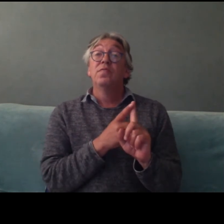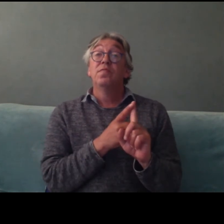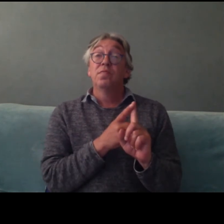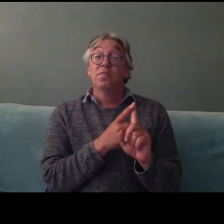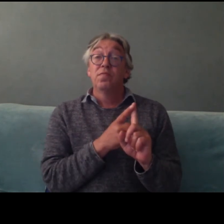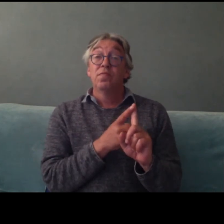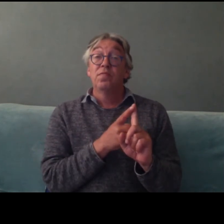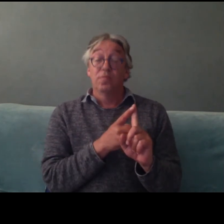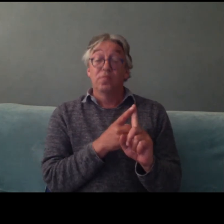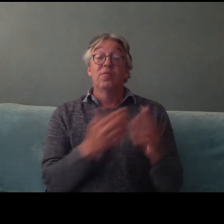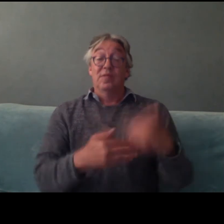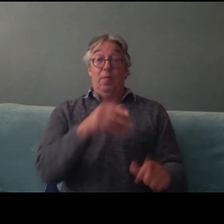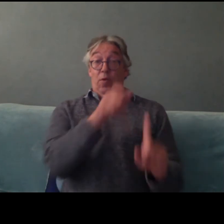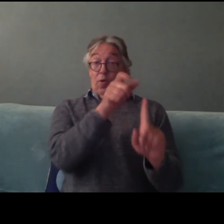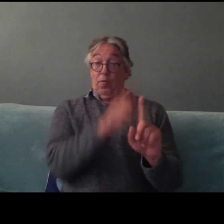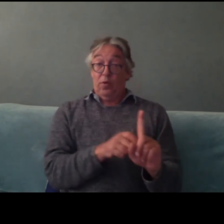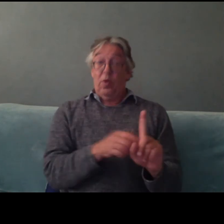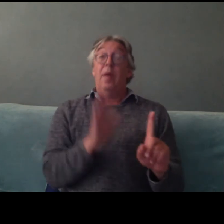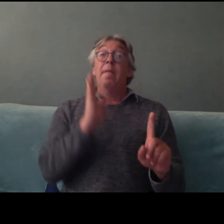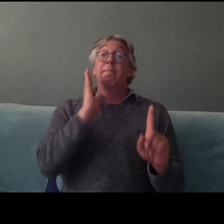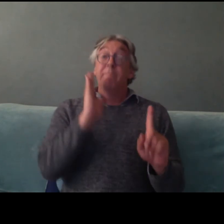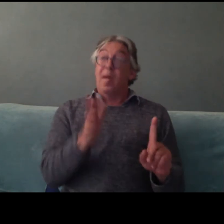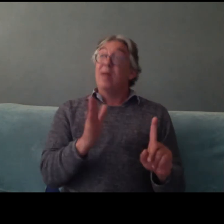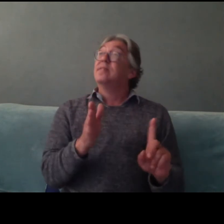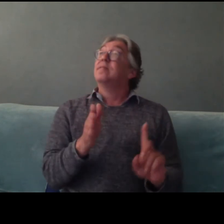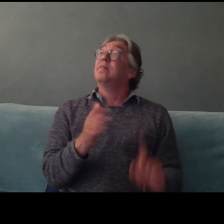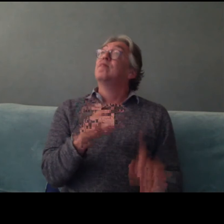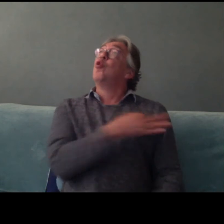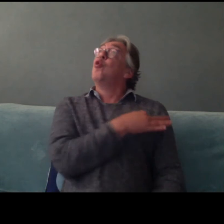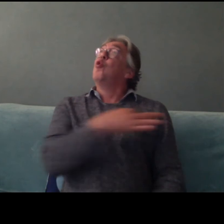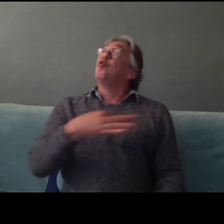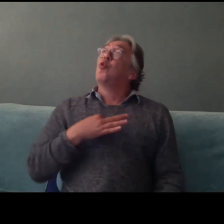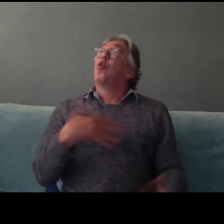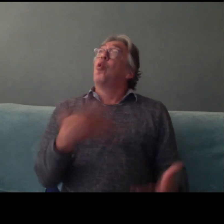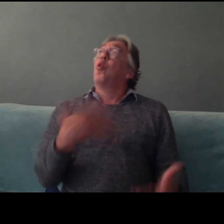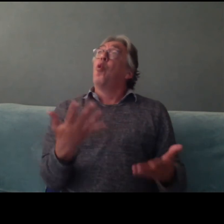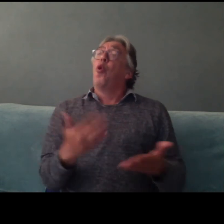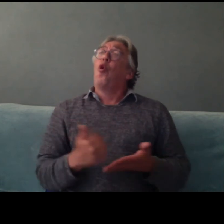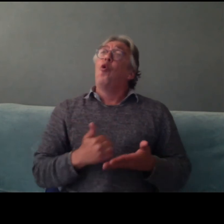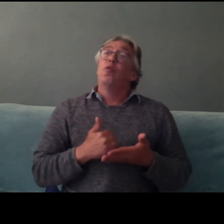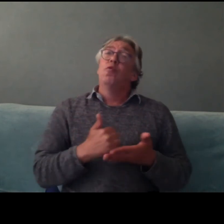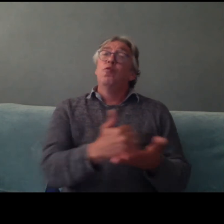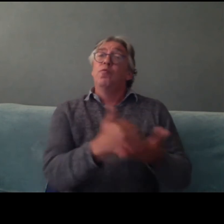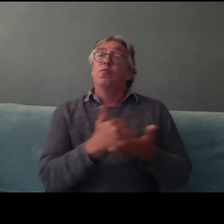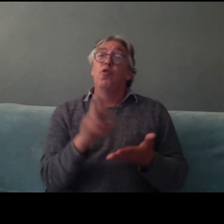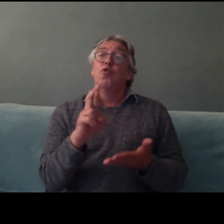specialists. The persons considered critical to be considered by the assessment committee.